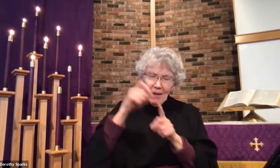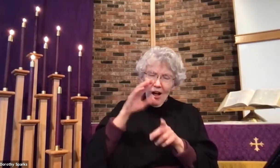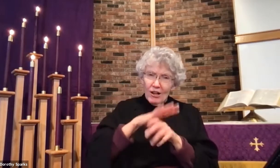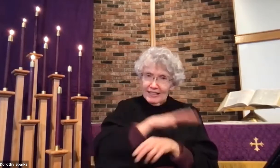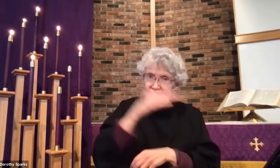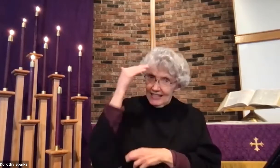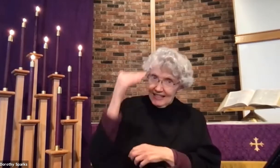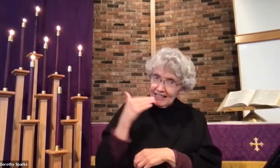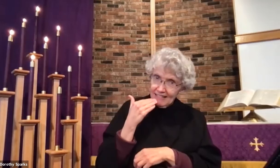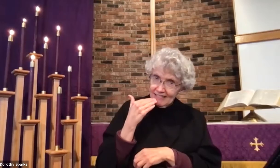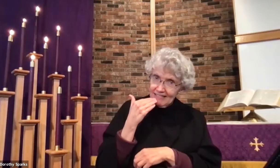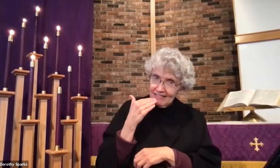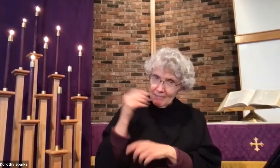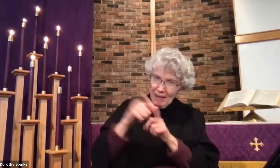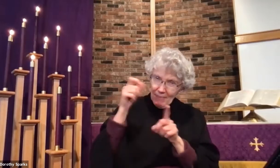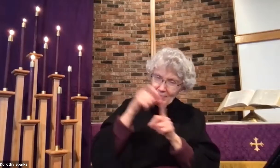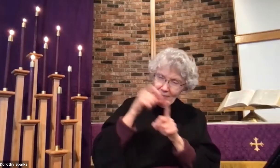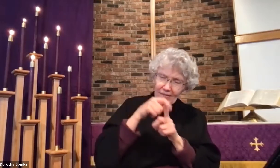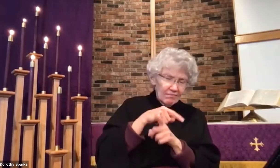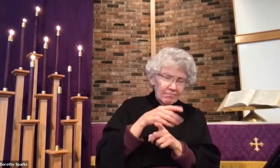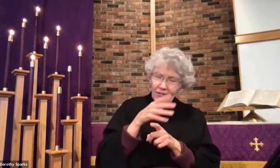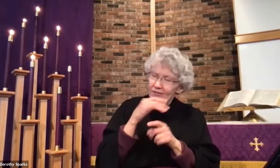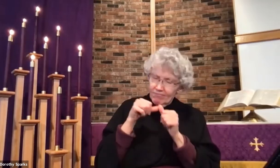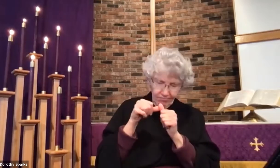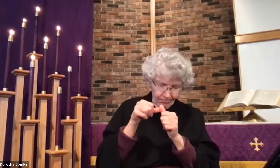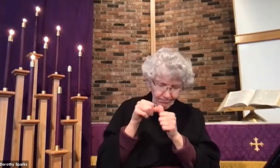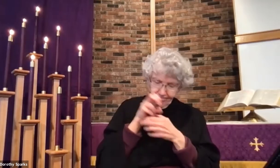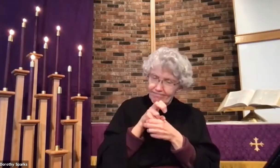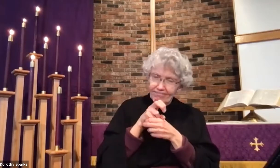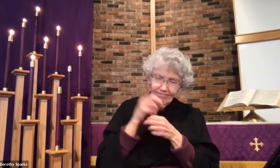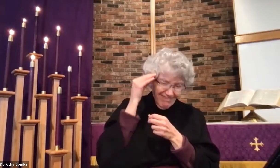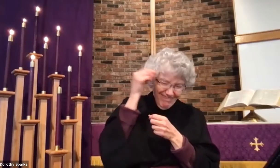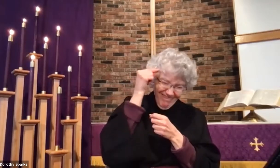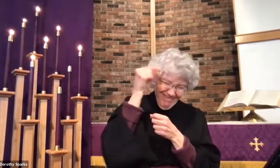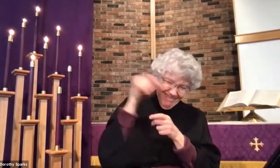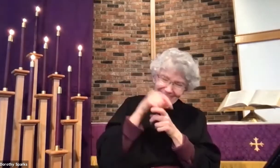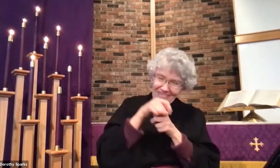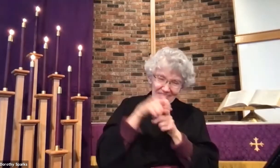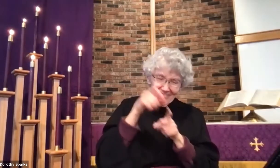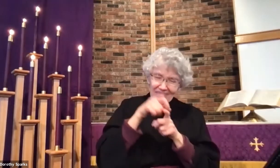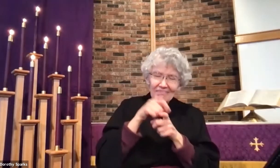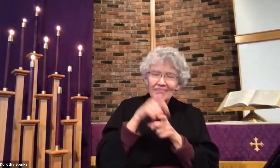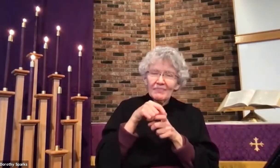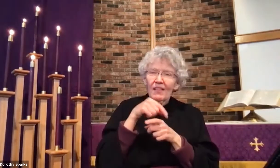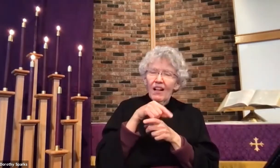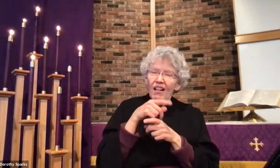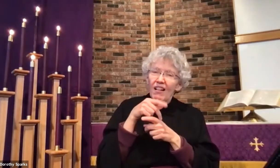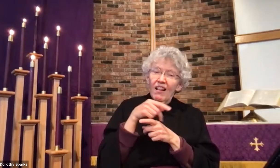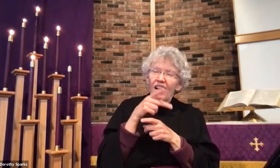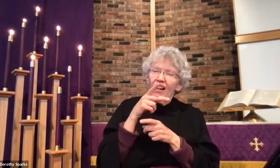And so when she didn't leave, this rooster began pecking her on her head, and she